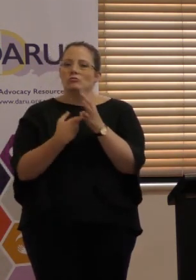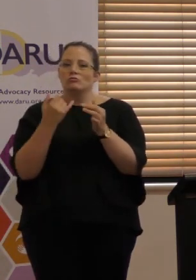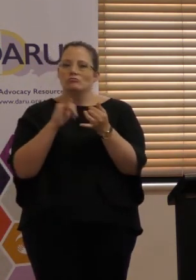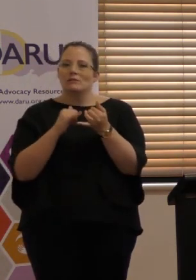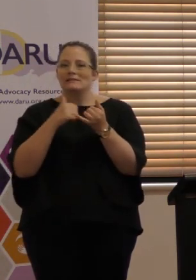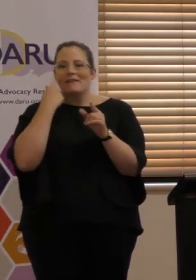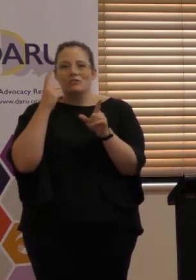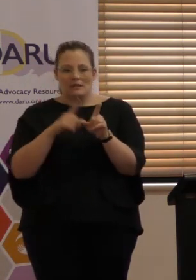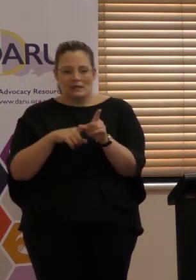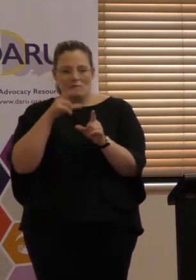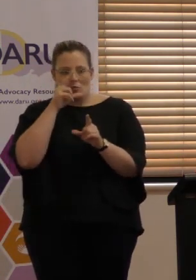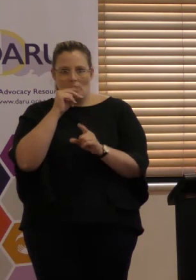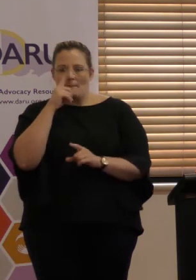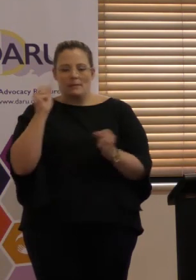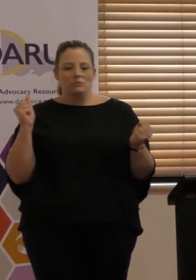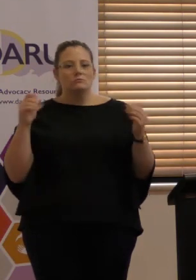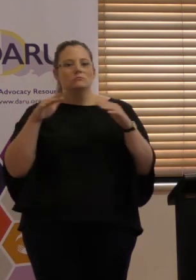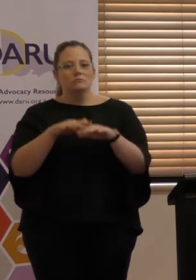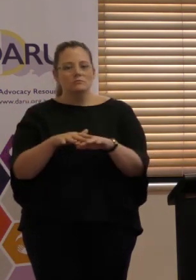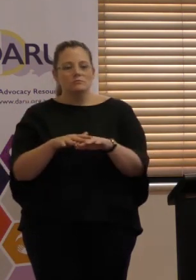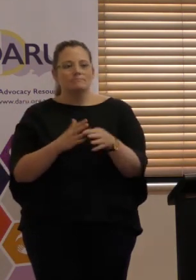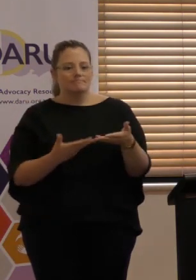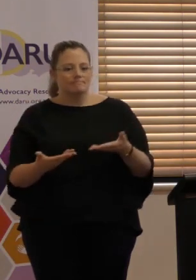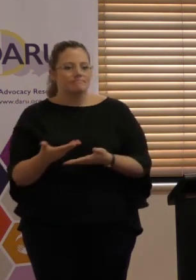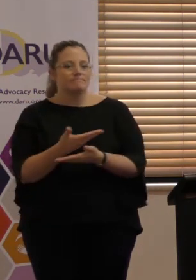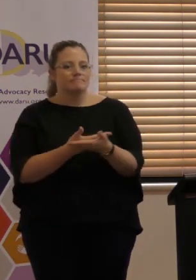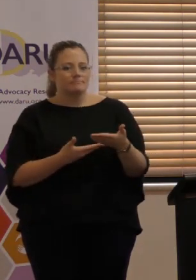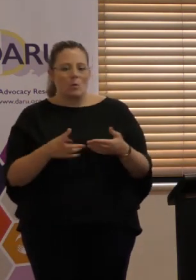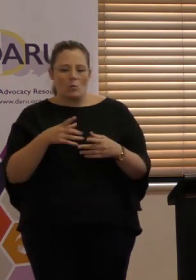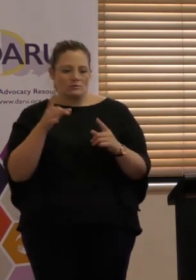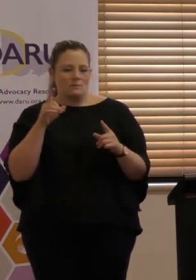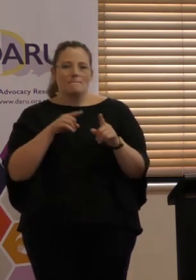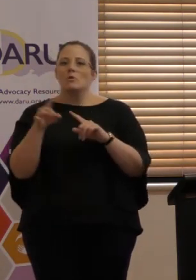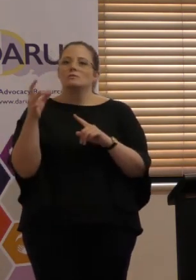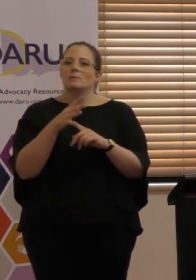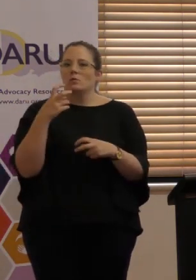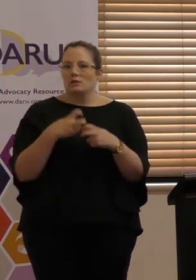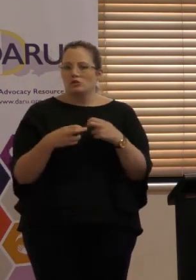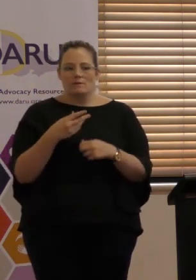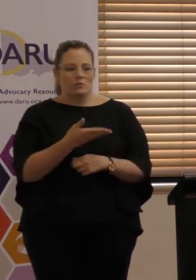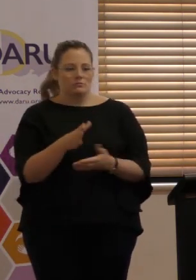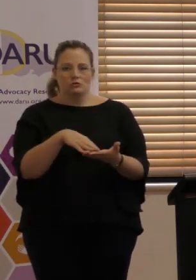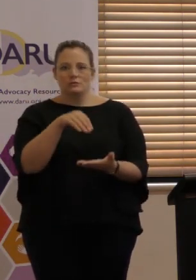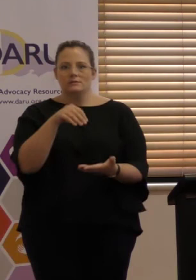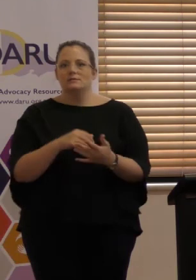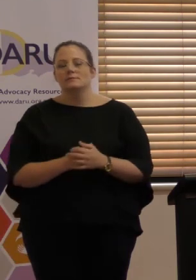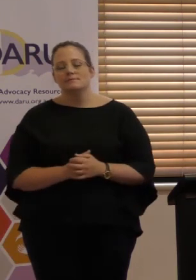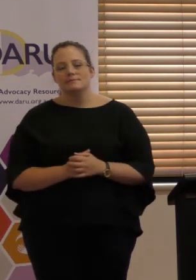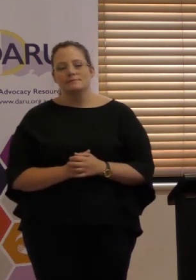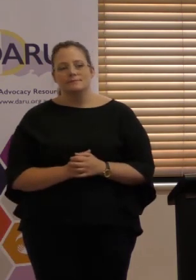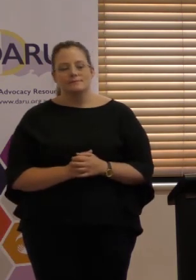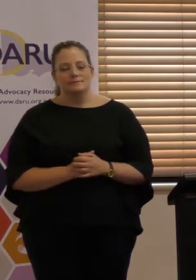people to get together and come up with what the most important issues are for students across the state.